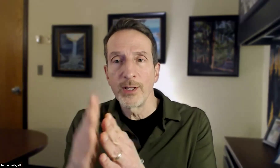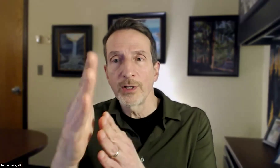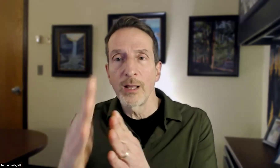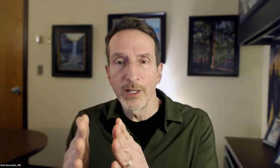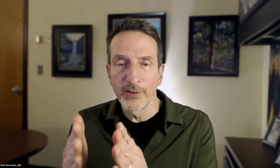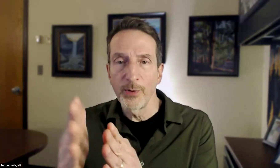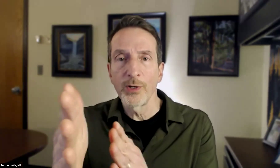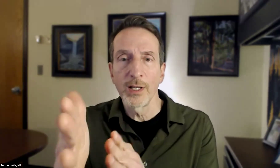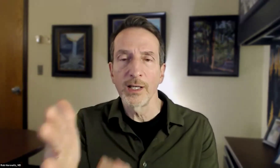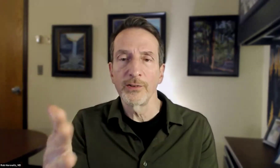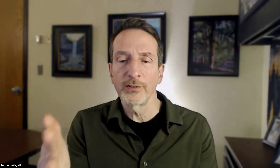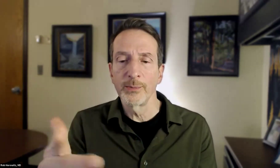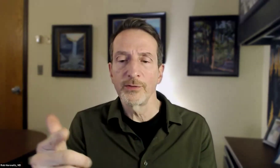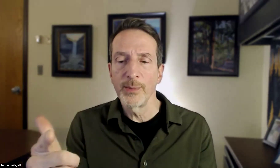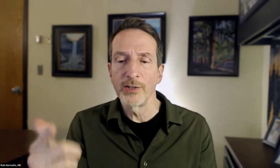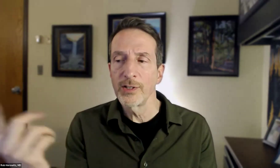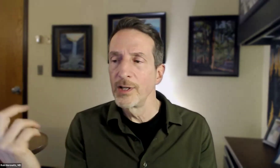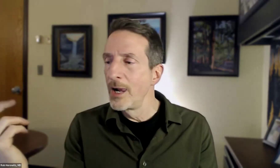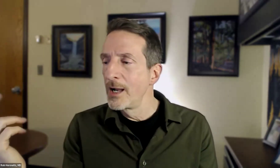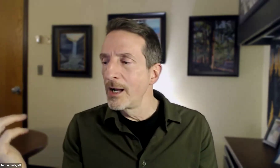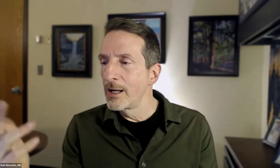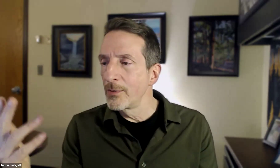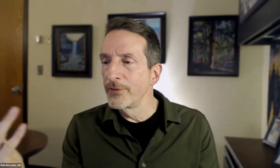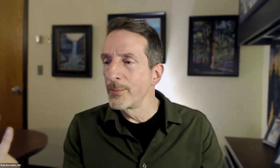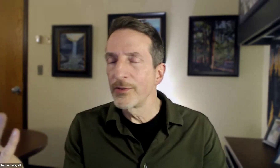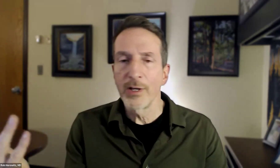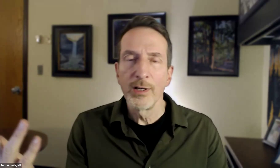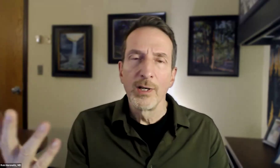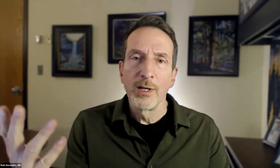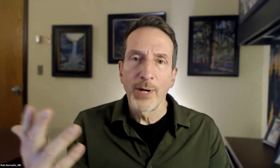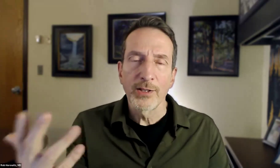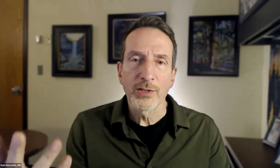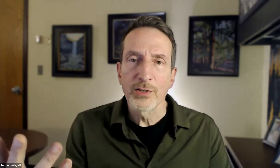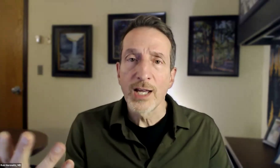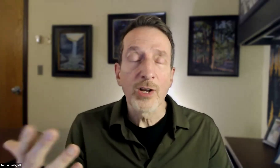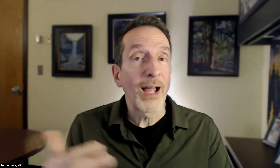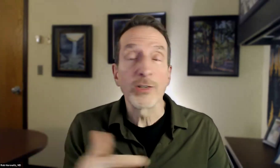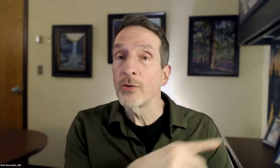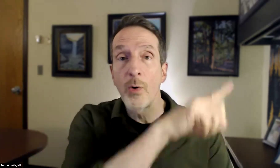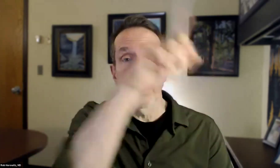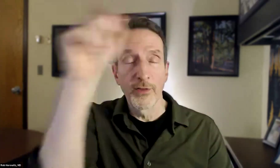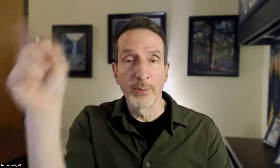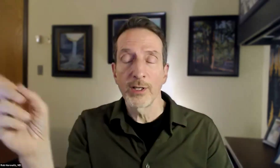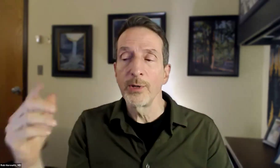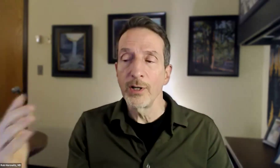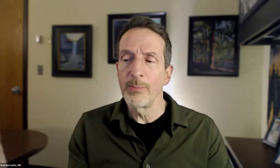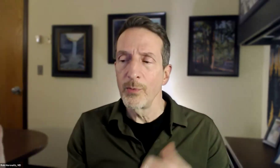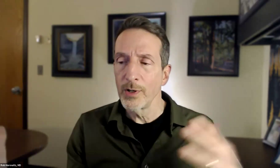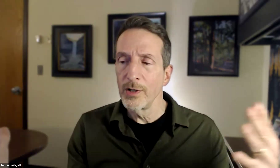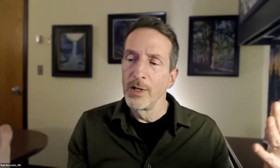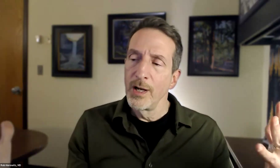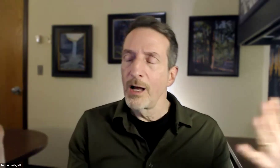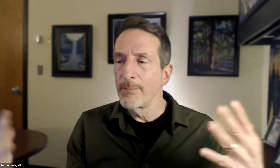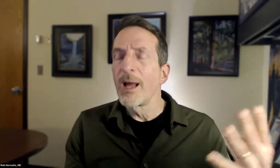wheel, that would be good. I'll be a spoke and I'll get you some information with some of the practitioners I know. I don't know all of them in the community,